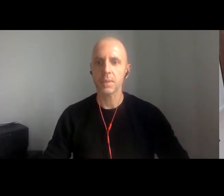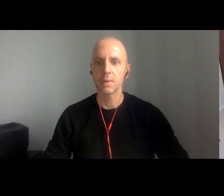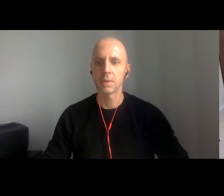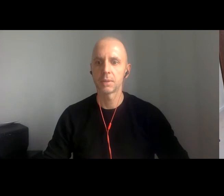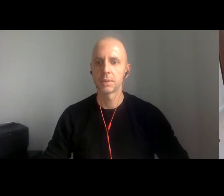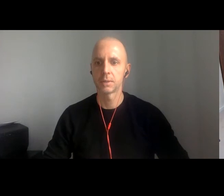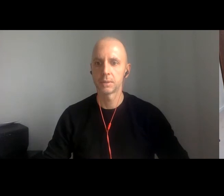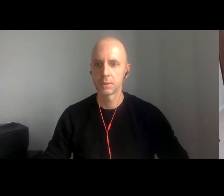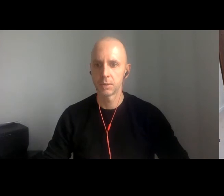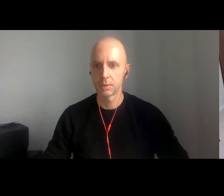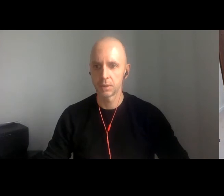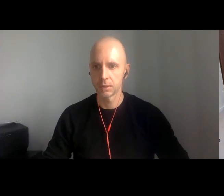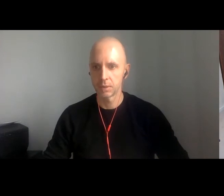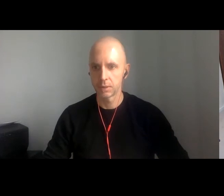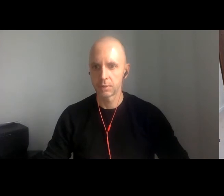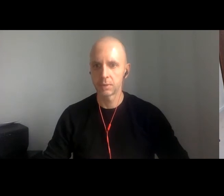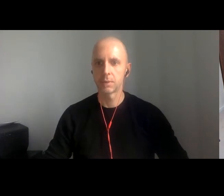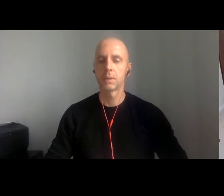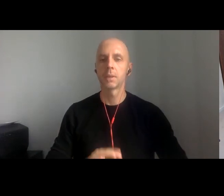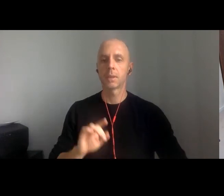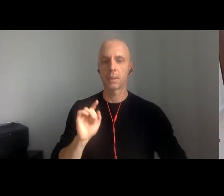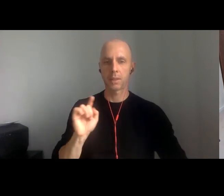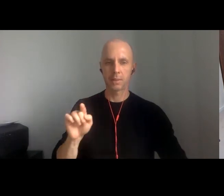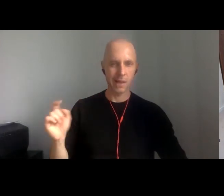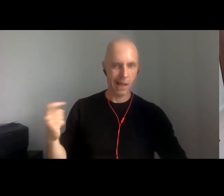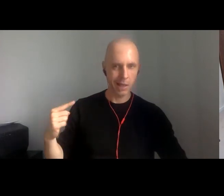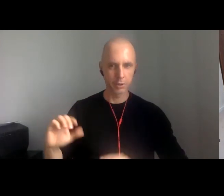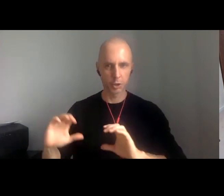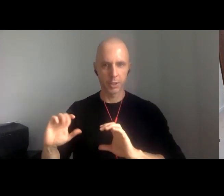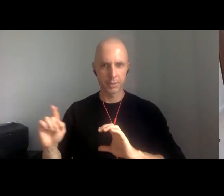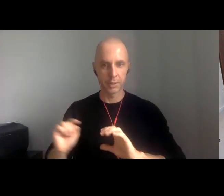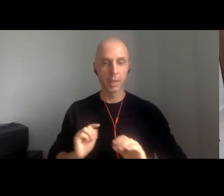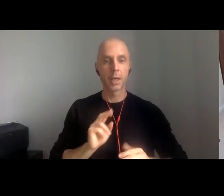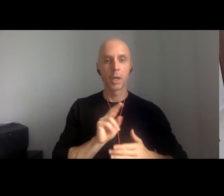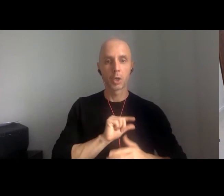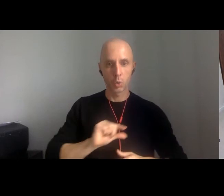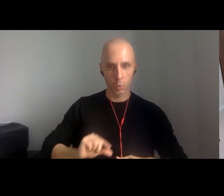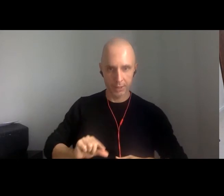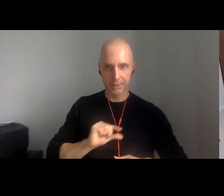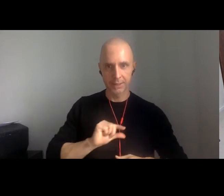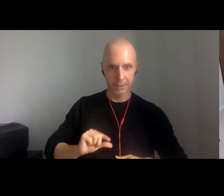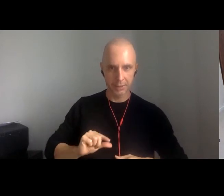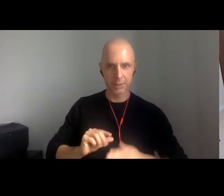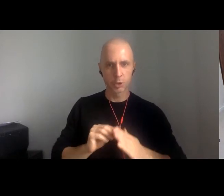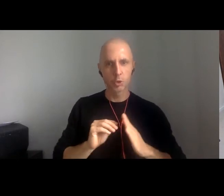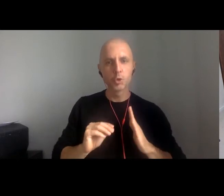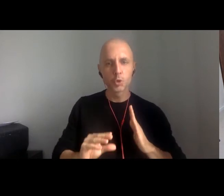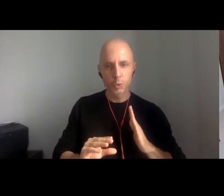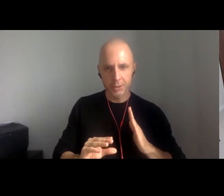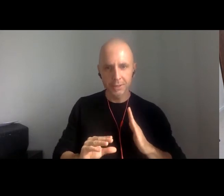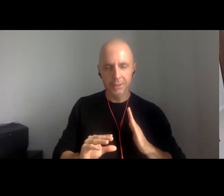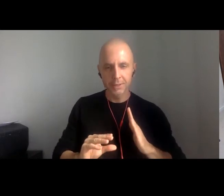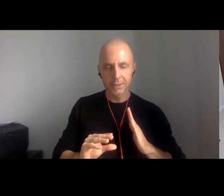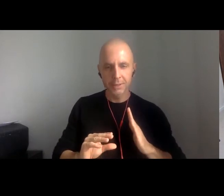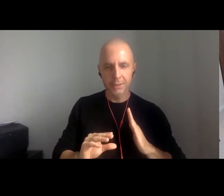we do. We have been working with ConEd. So we've had a group